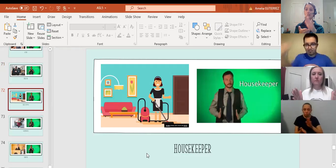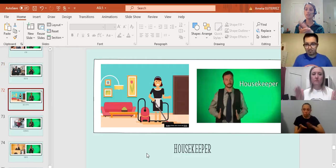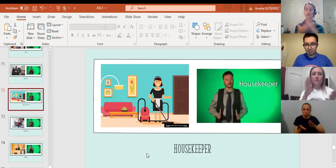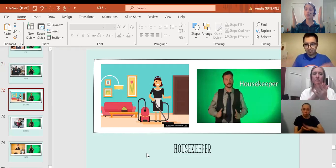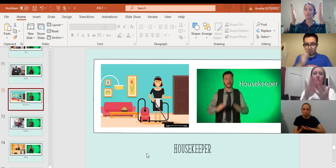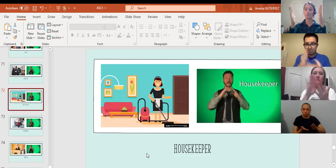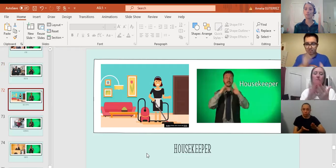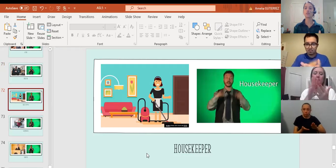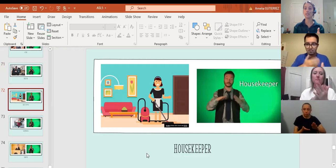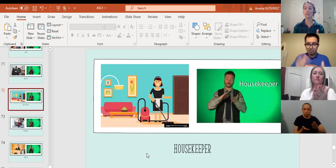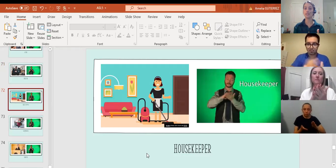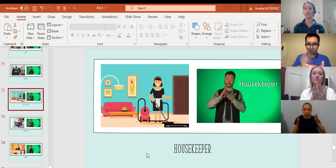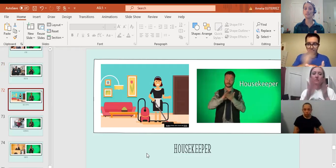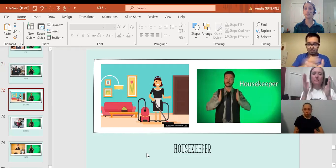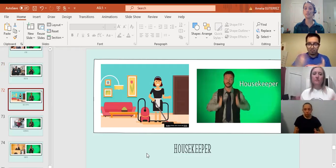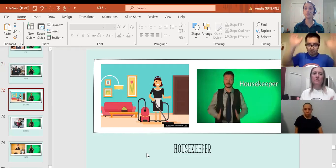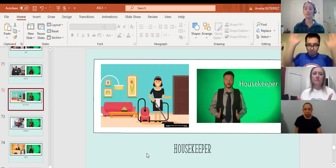clean person.